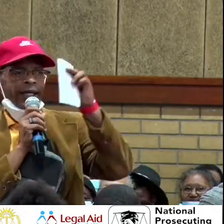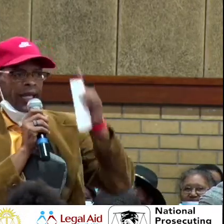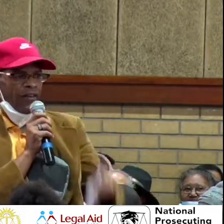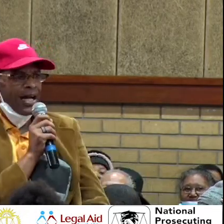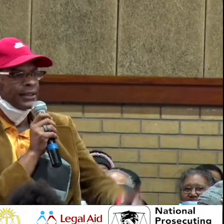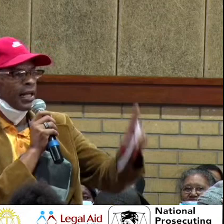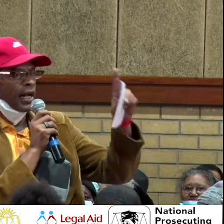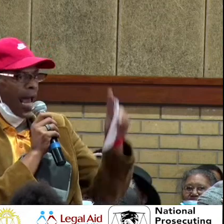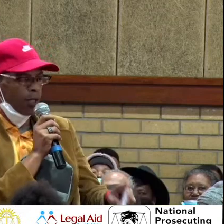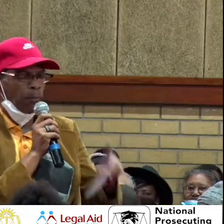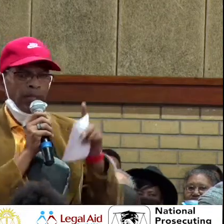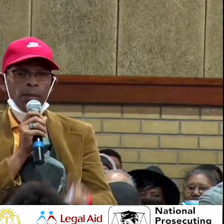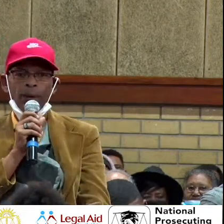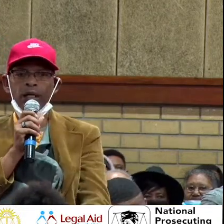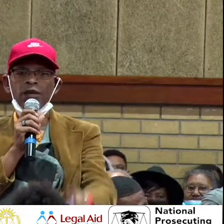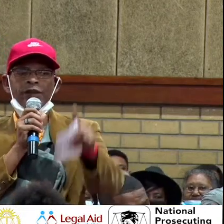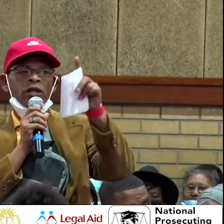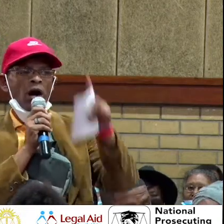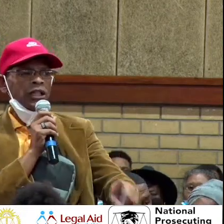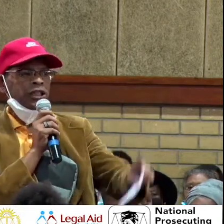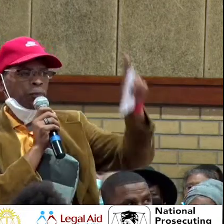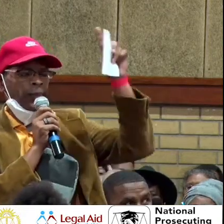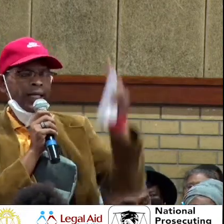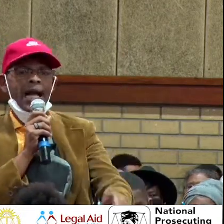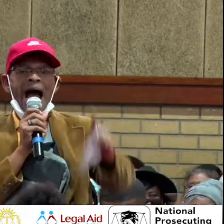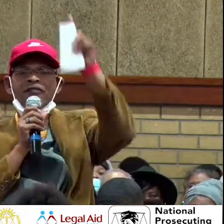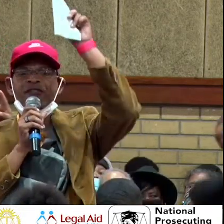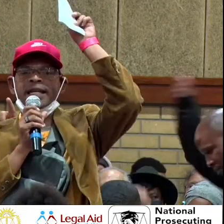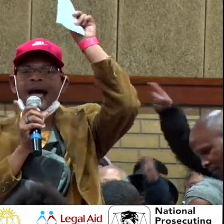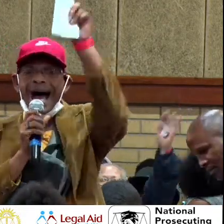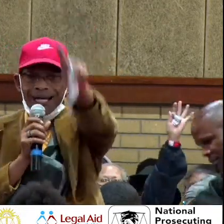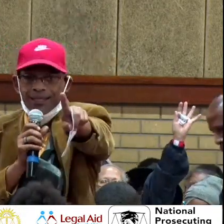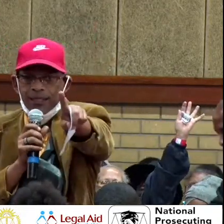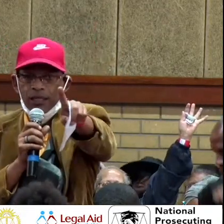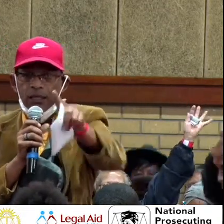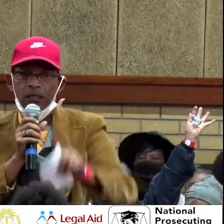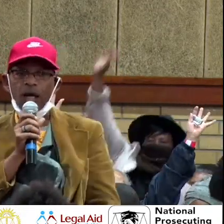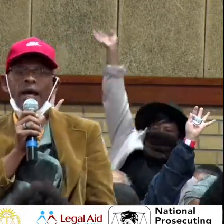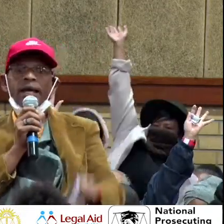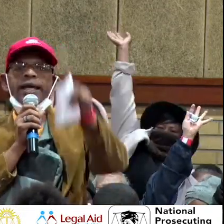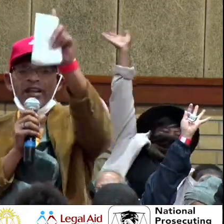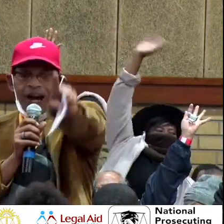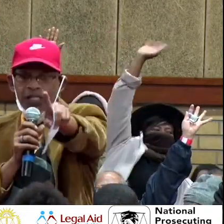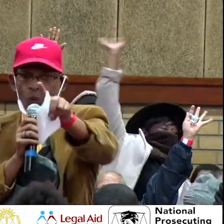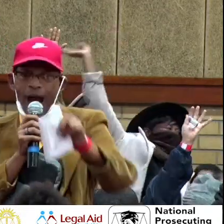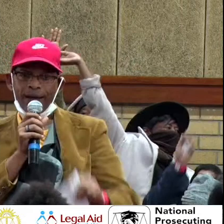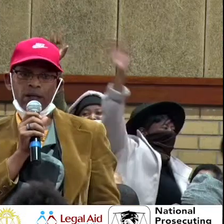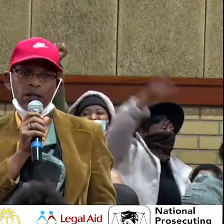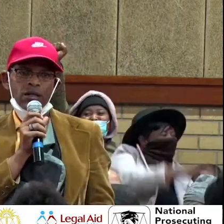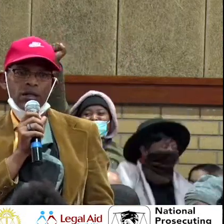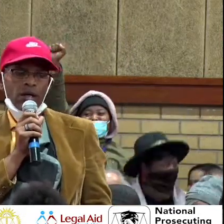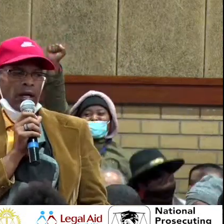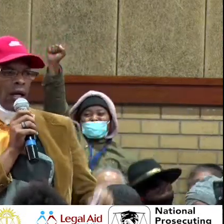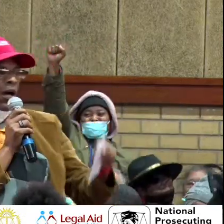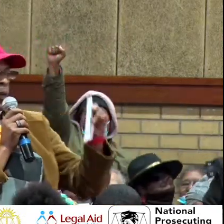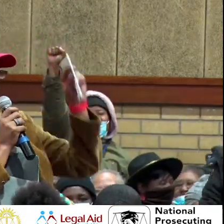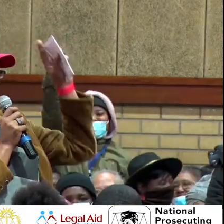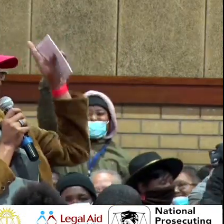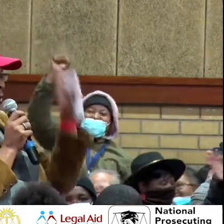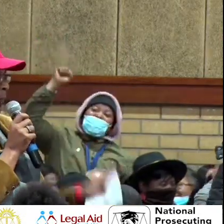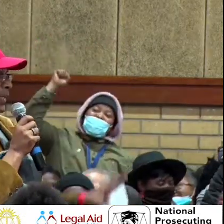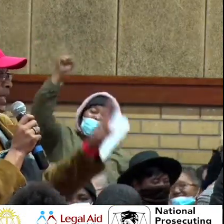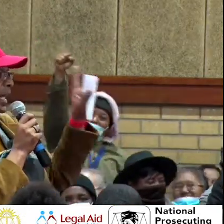and give us the right people. If they can't speak Afrikaans, give us one.